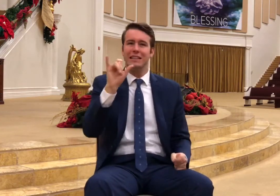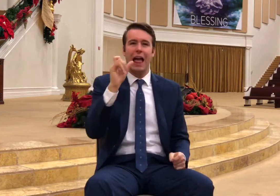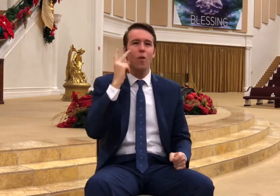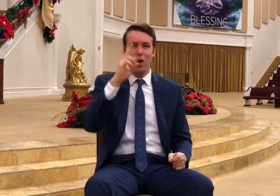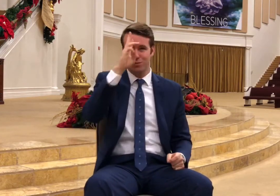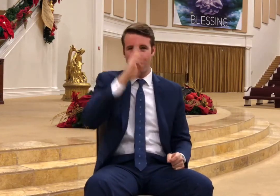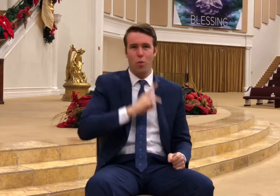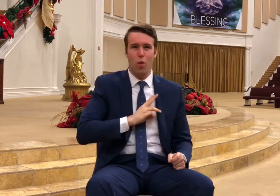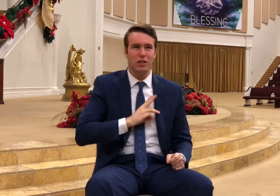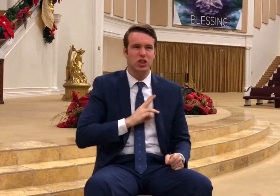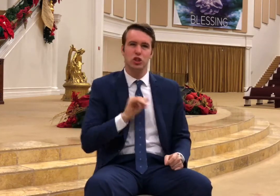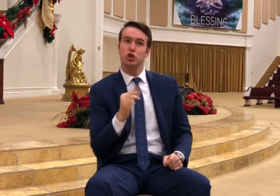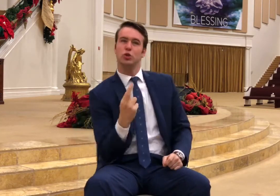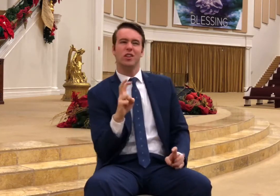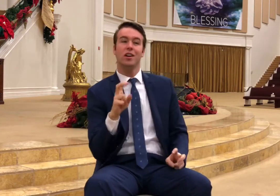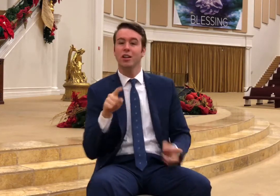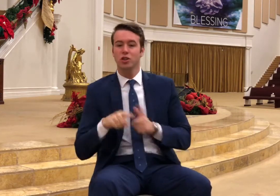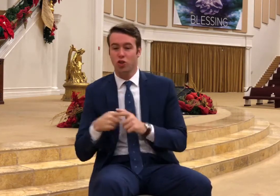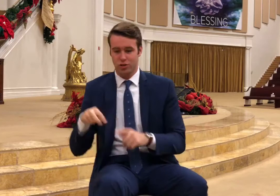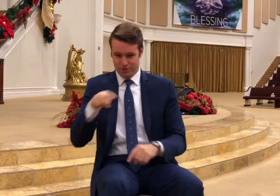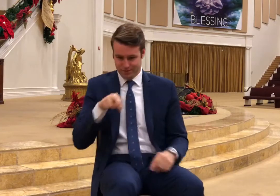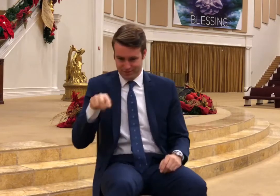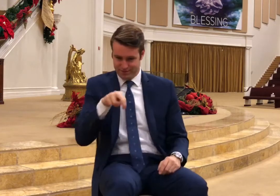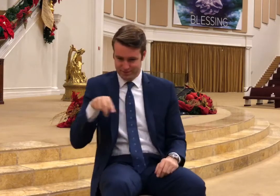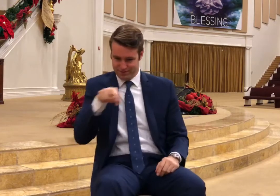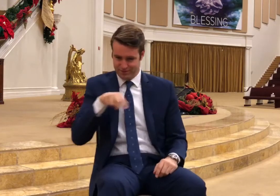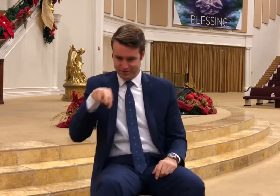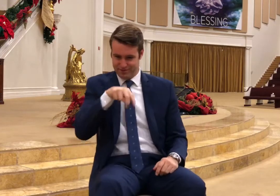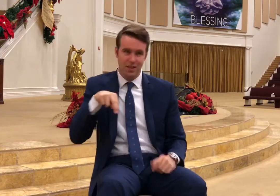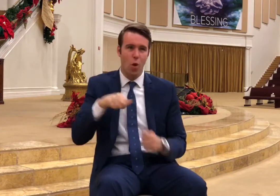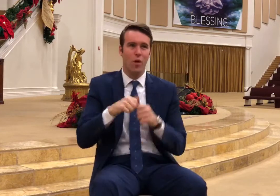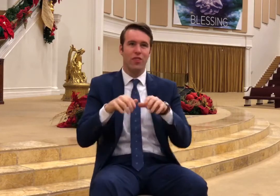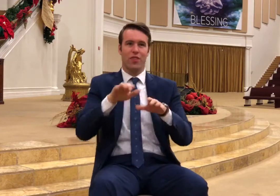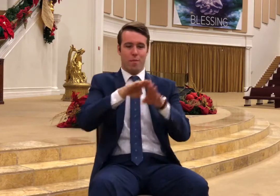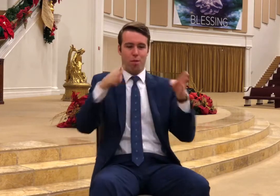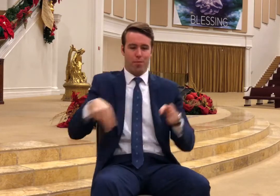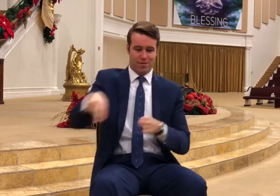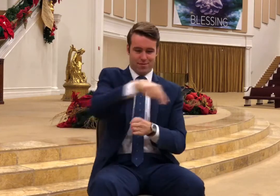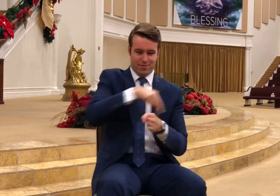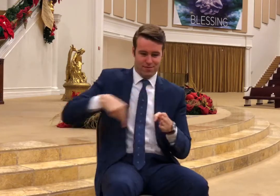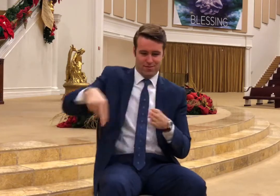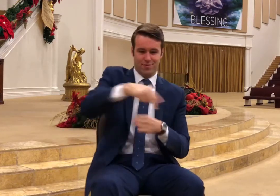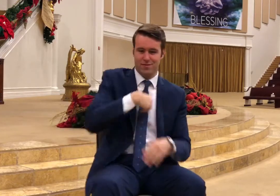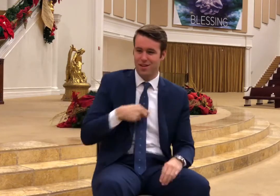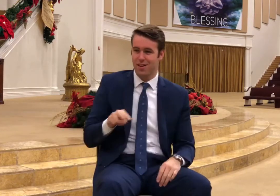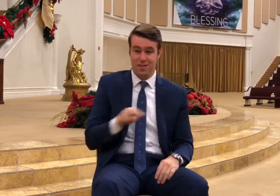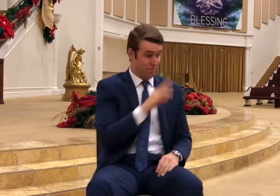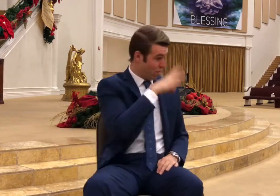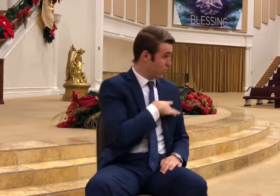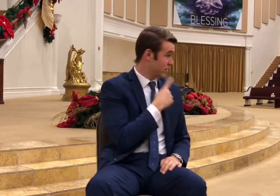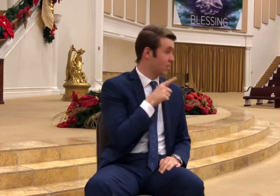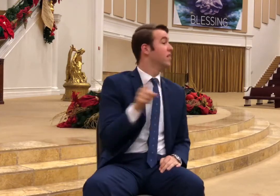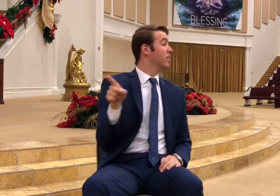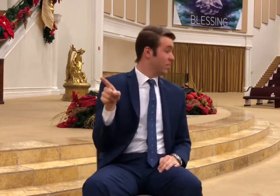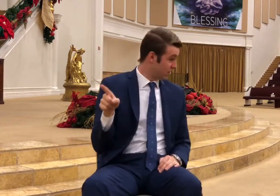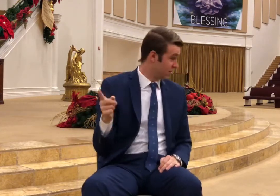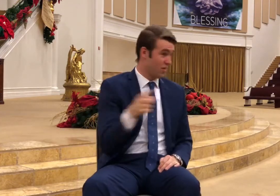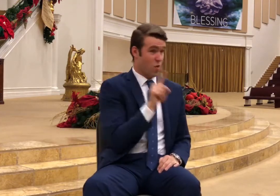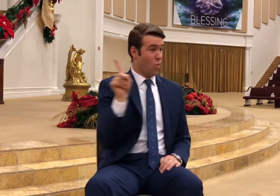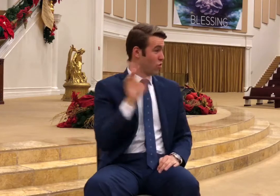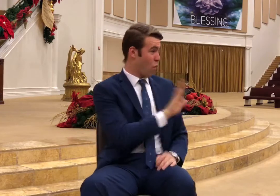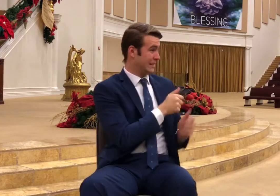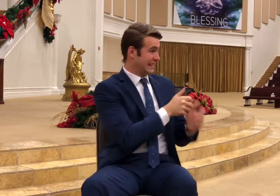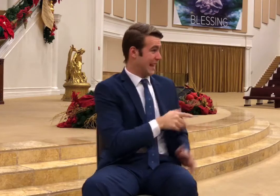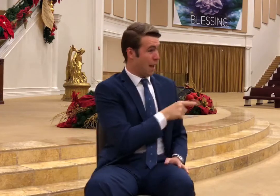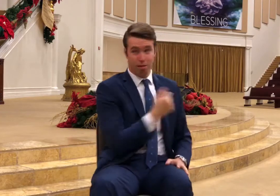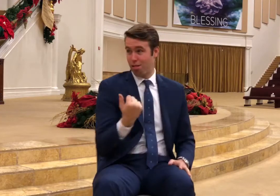Nate Wilson Jr. He started running a little lap around the pulpit. And I looked at Brother Wilson, I said, "That must be one of your disciples right